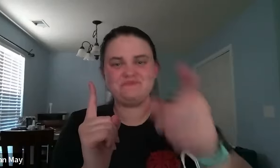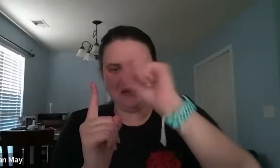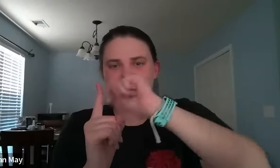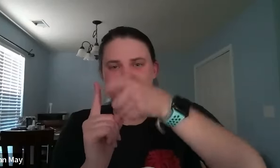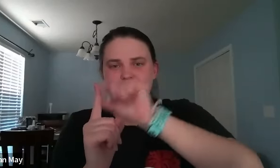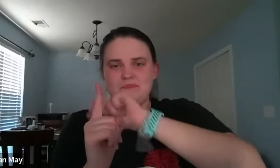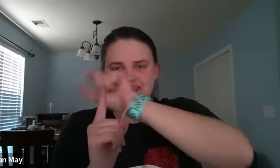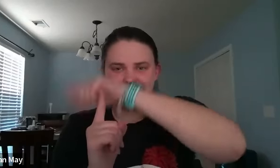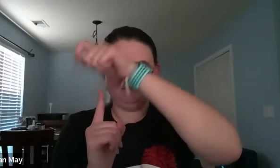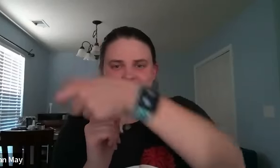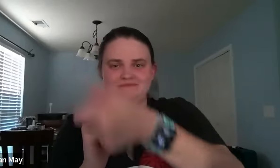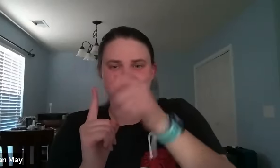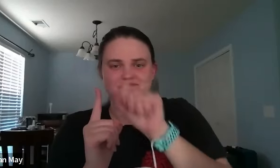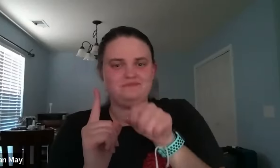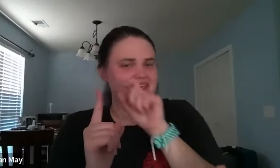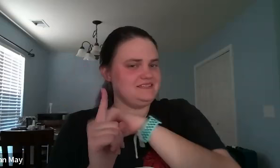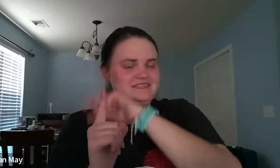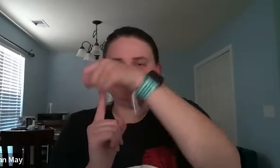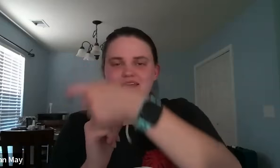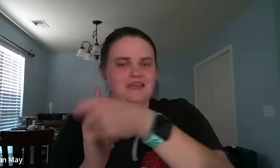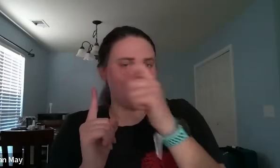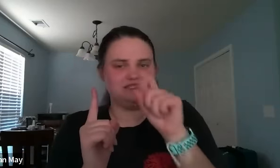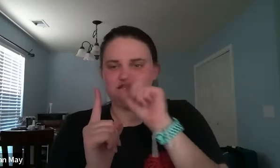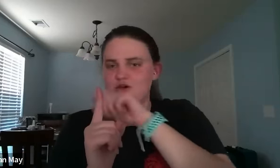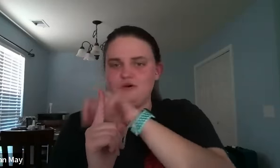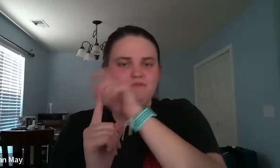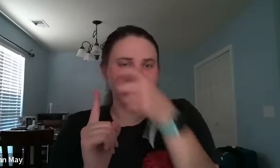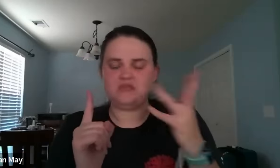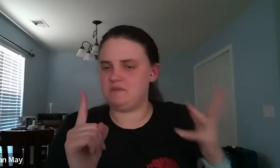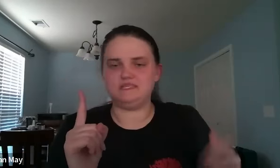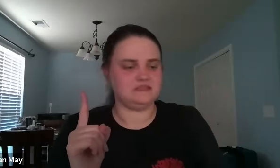yep, banana. Easy, it makes sense.